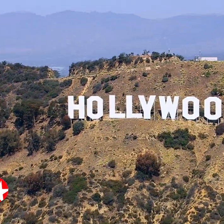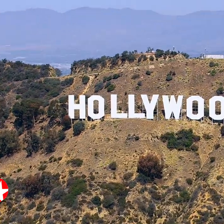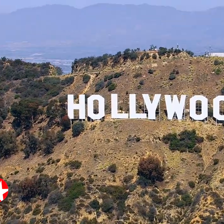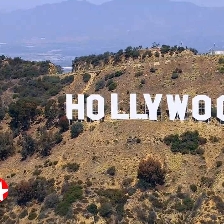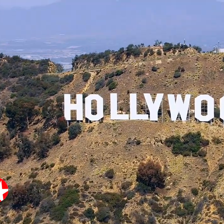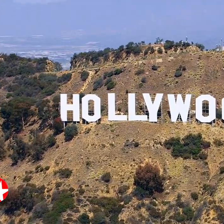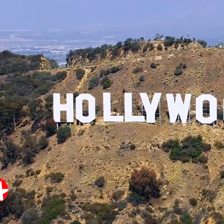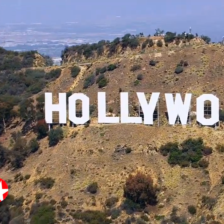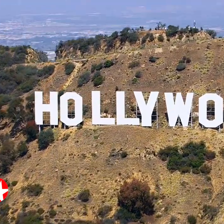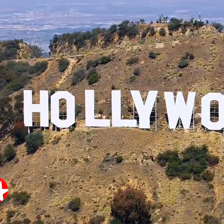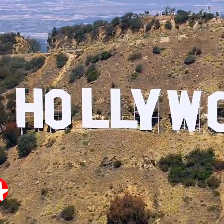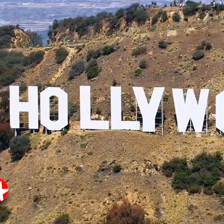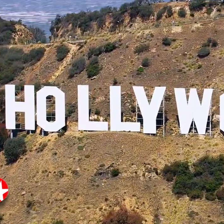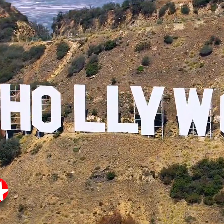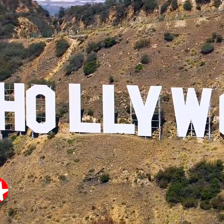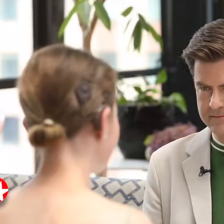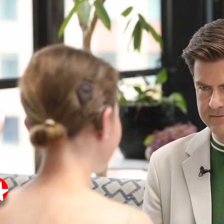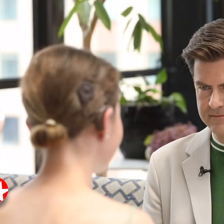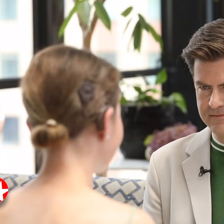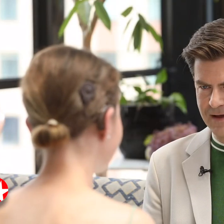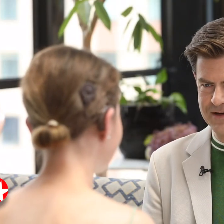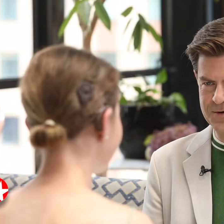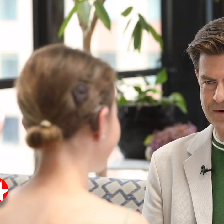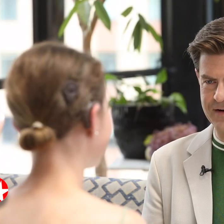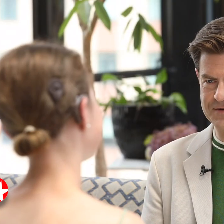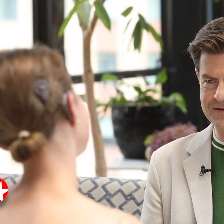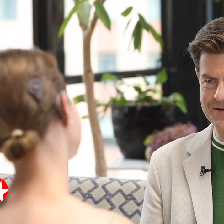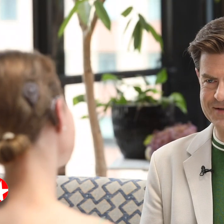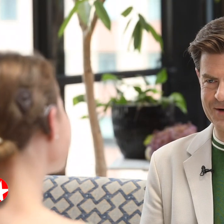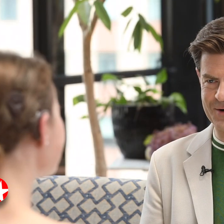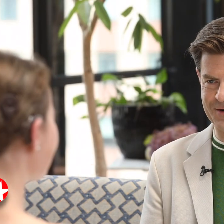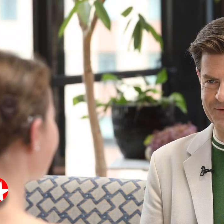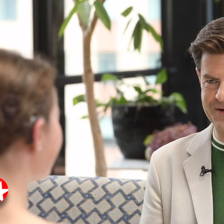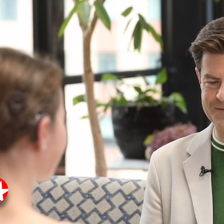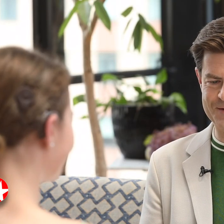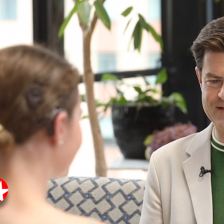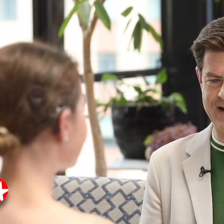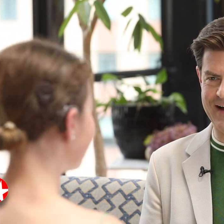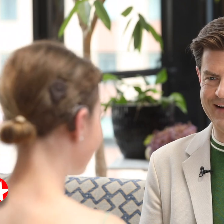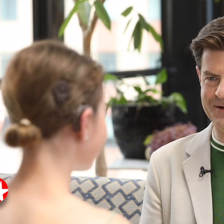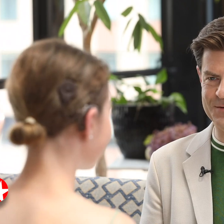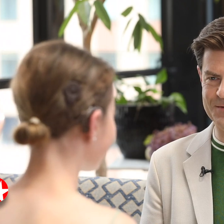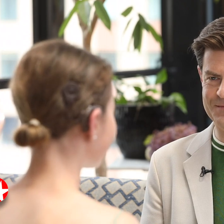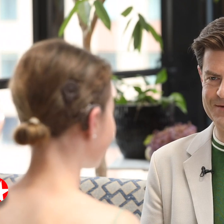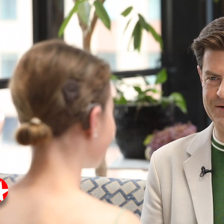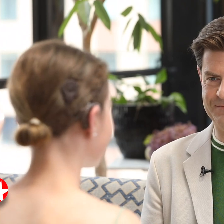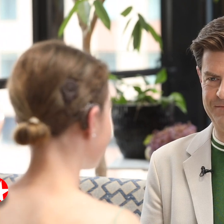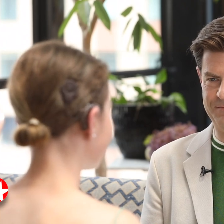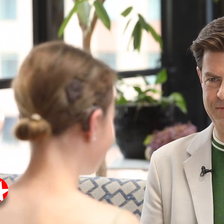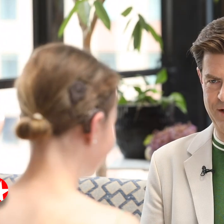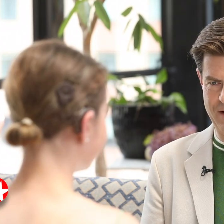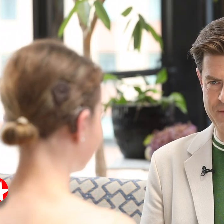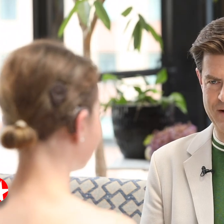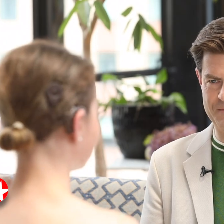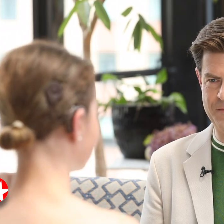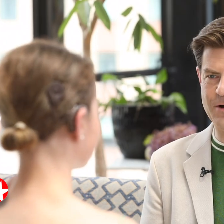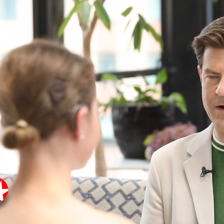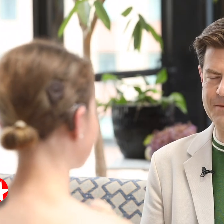like becoming a movie star? I mean, you were just a girl from Utah who sort of blew up in a big way